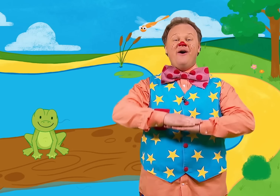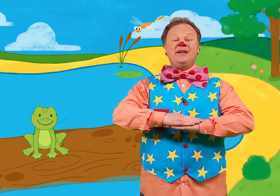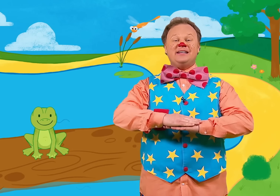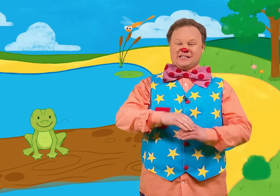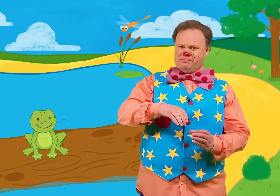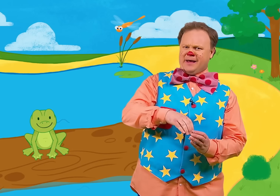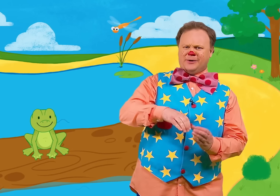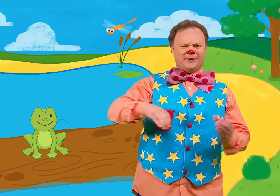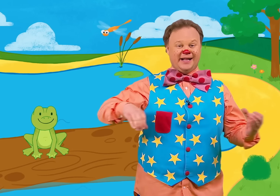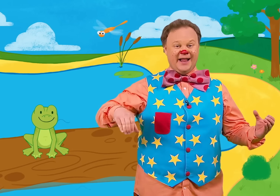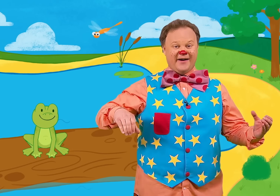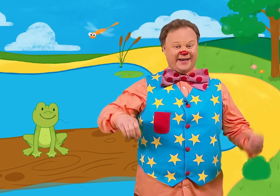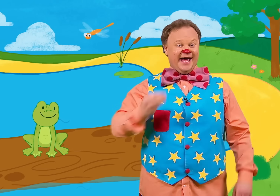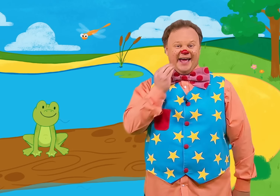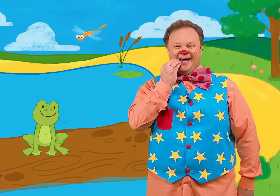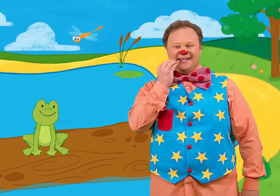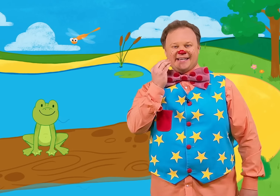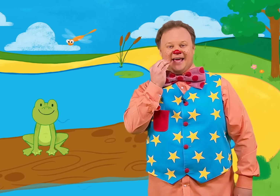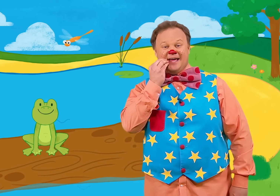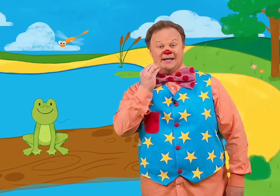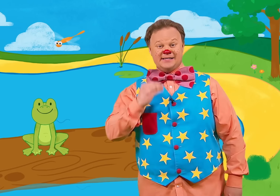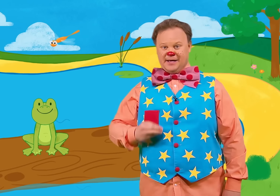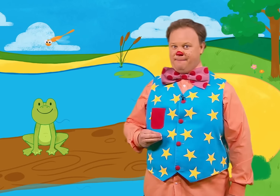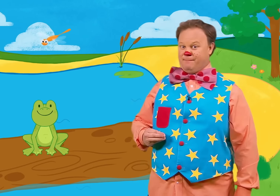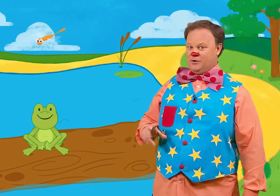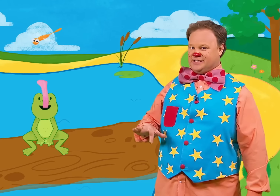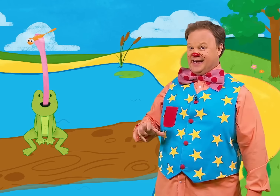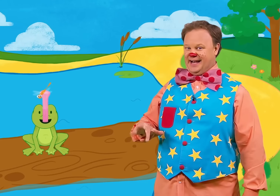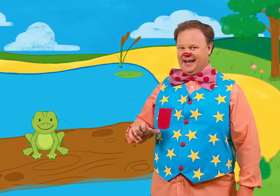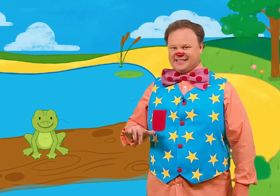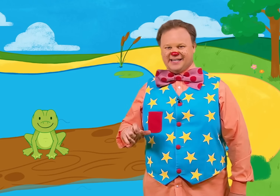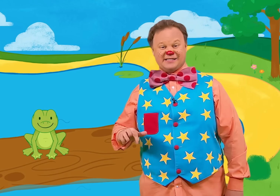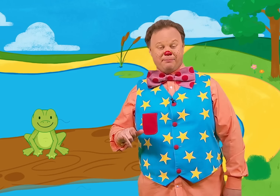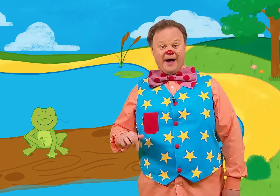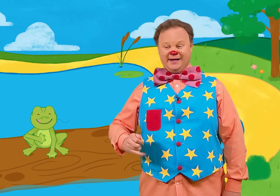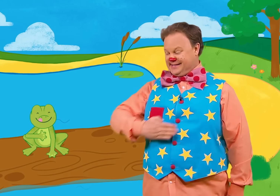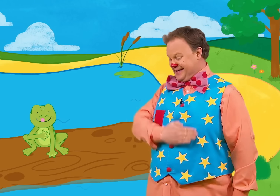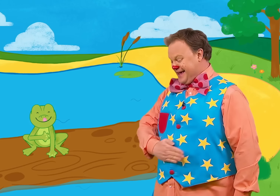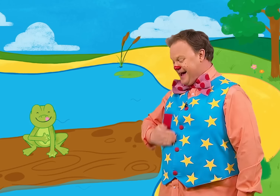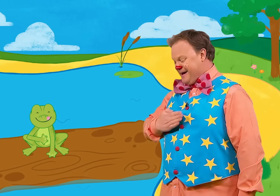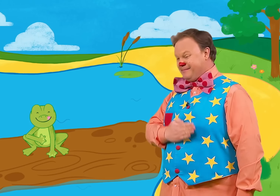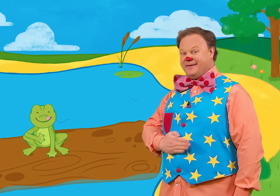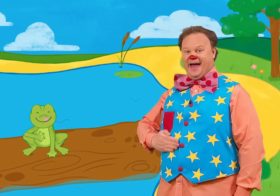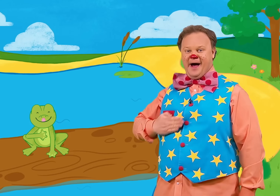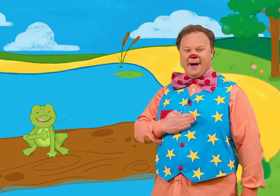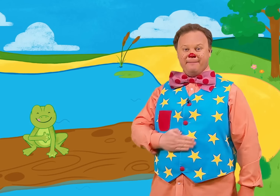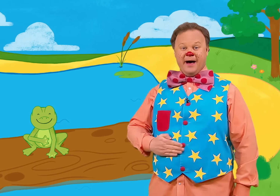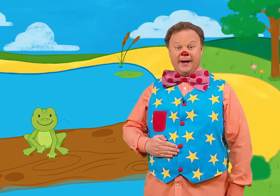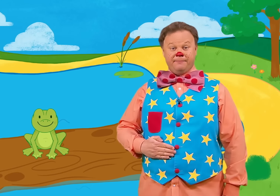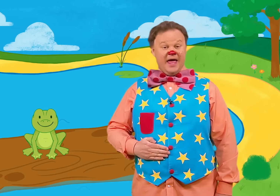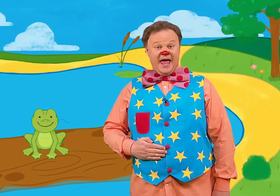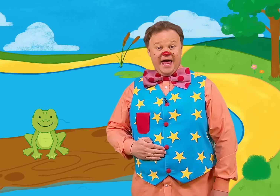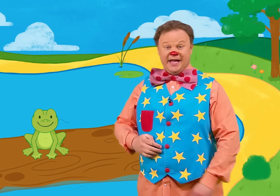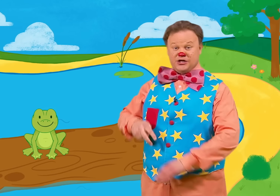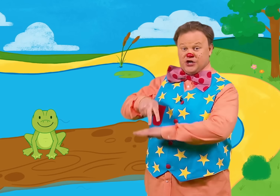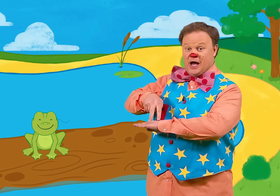on a speckled log, eating some most delicious bugs. Yum, yum! It